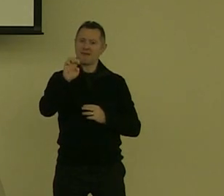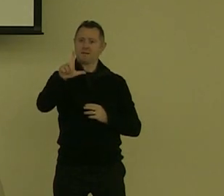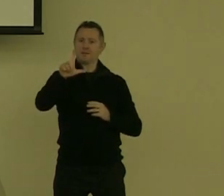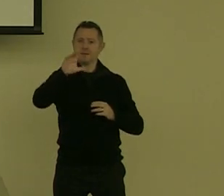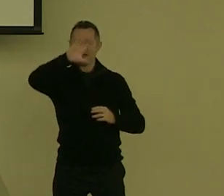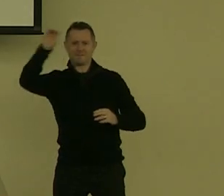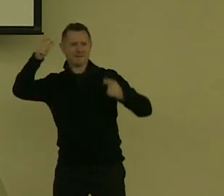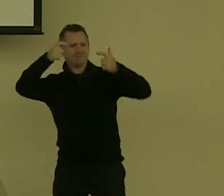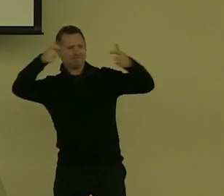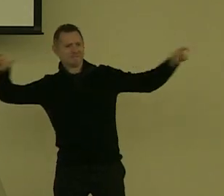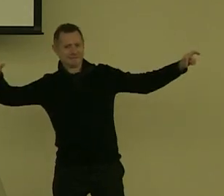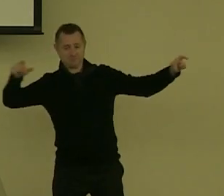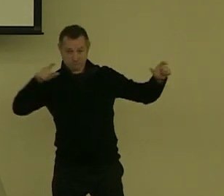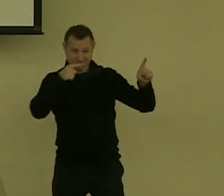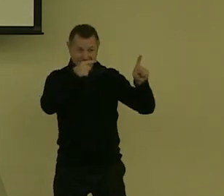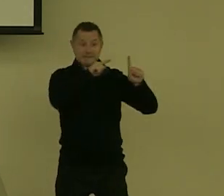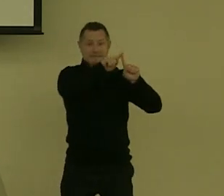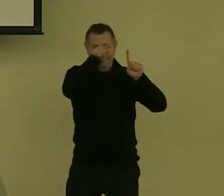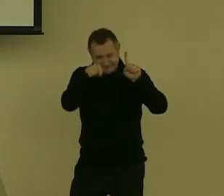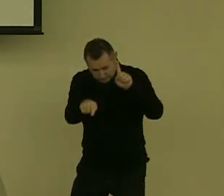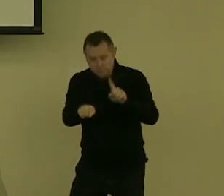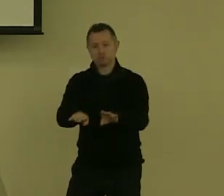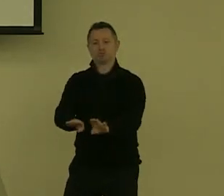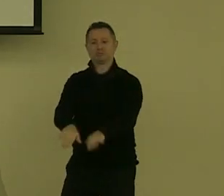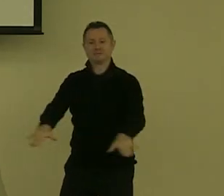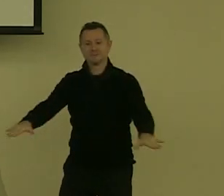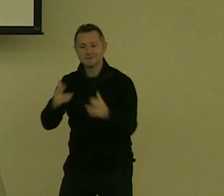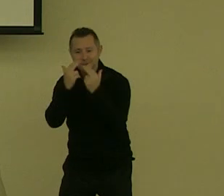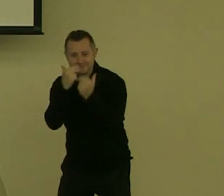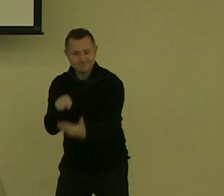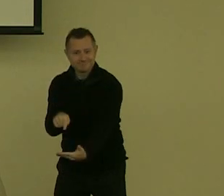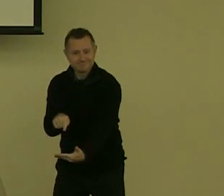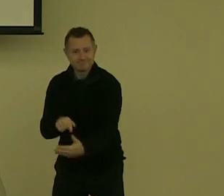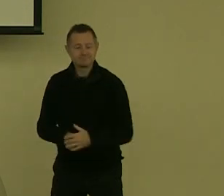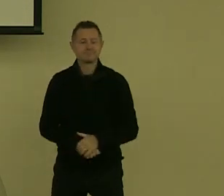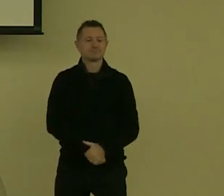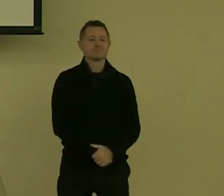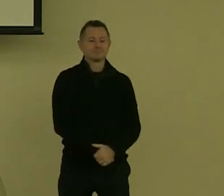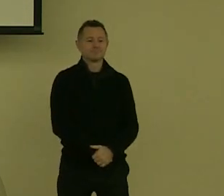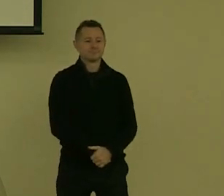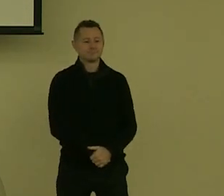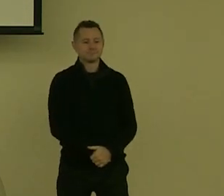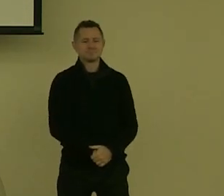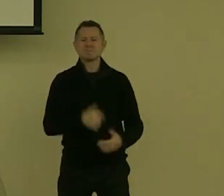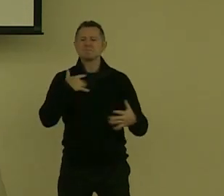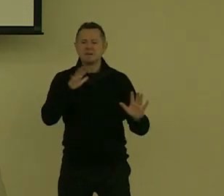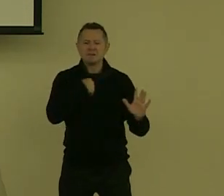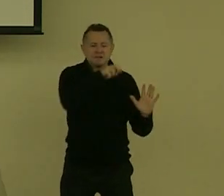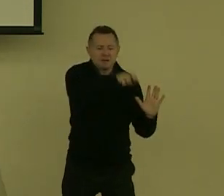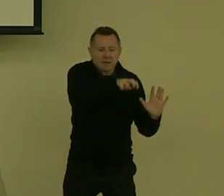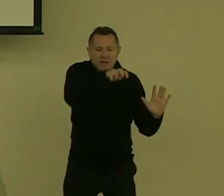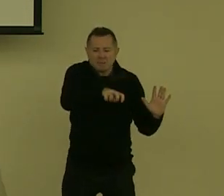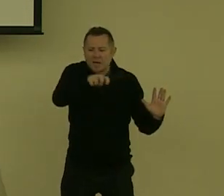comics. So I kind of have my hands in every pot that I can get my hands into so I can learn as much about the field. But again,